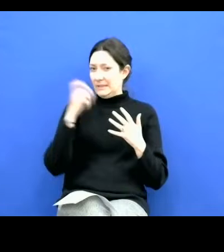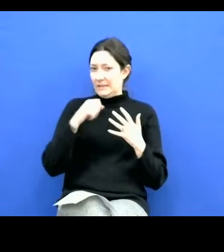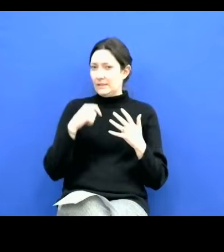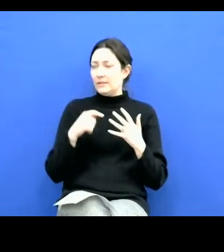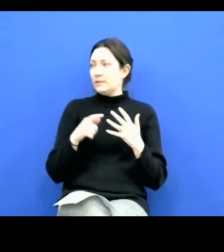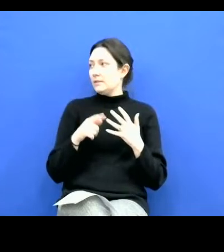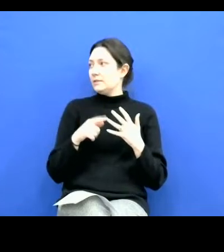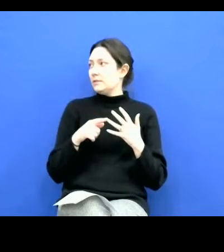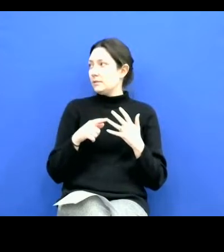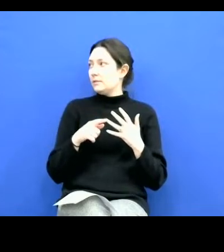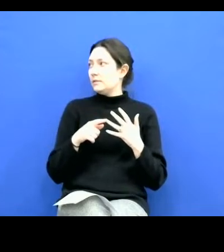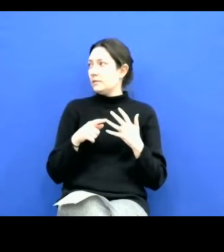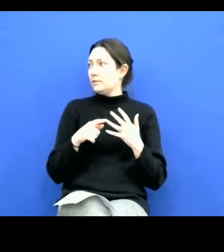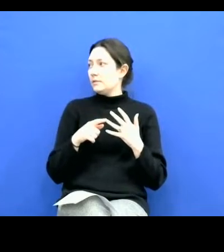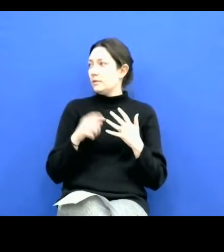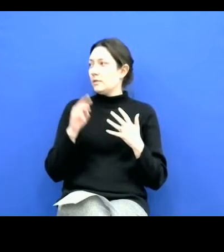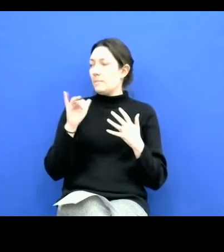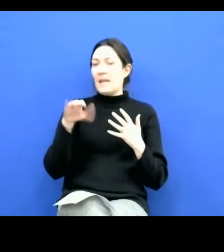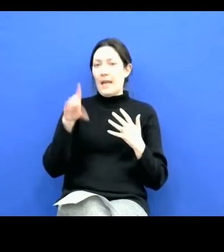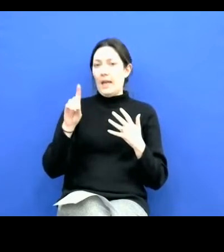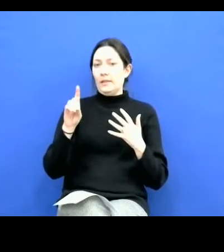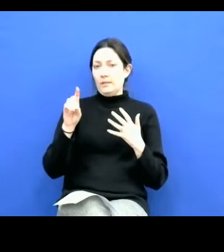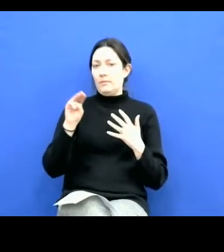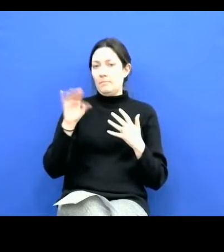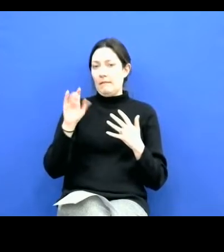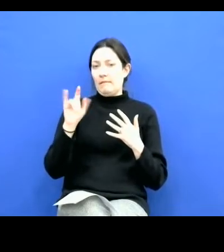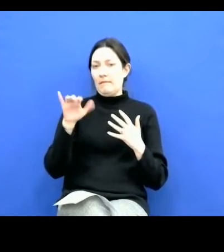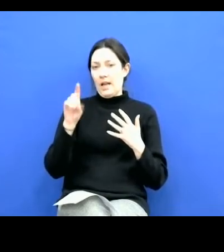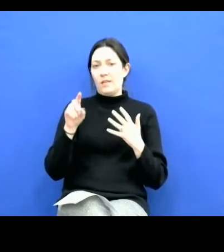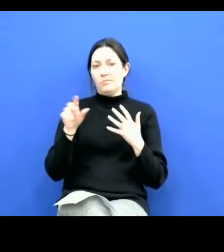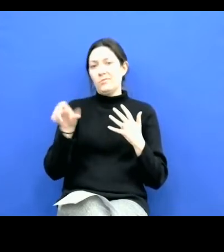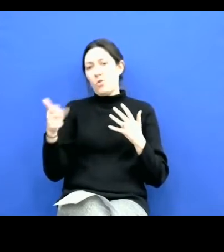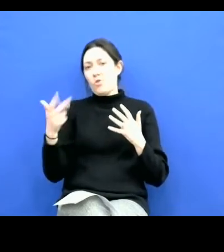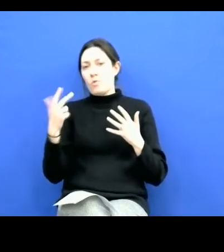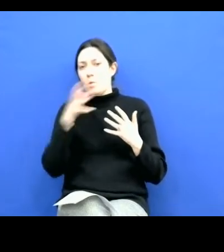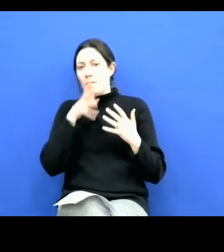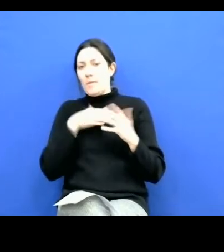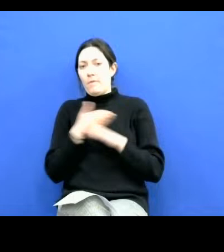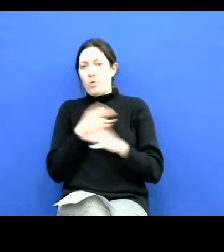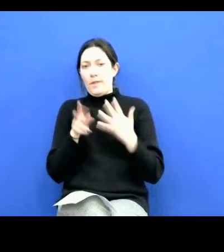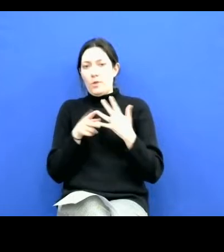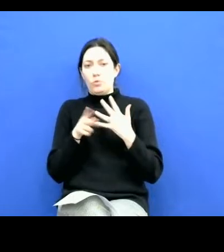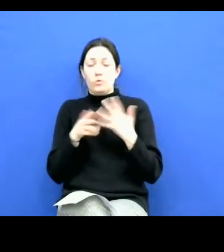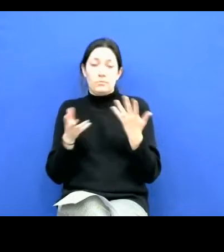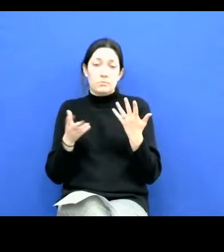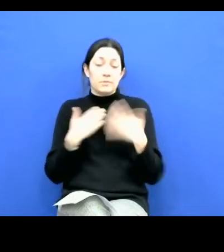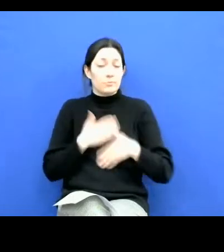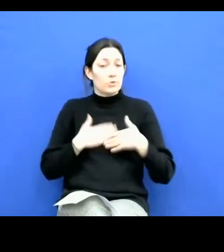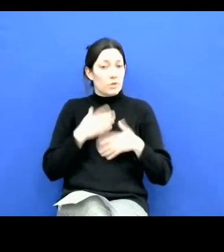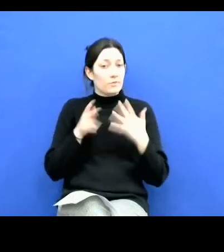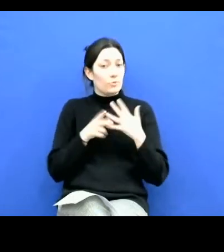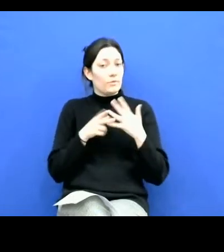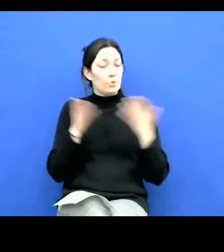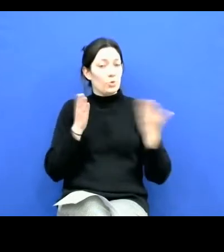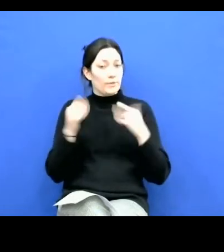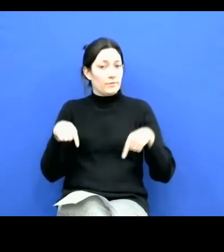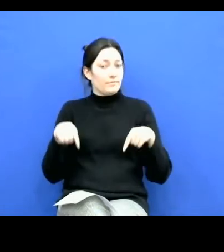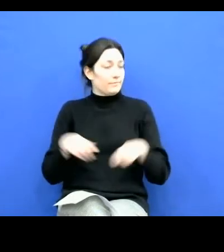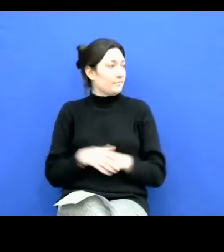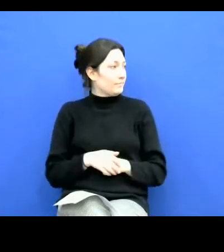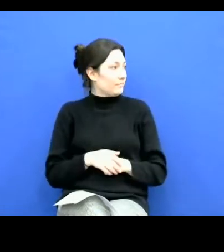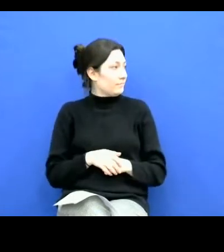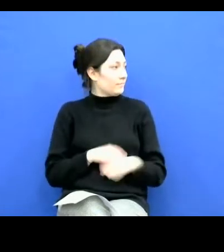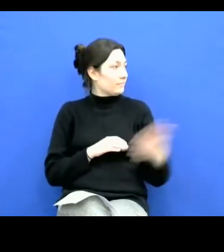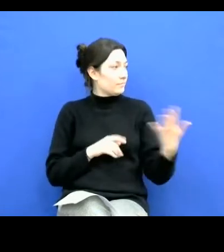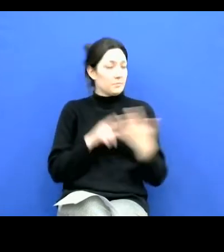Again, just want to say thank you, and I'm going to let others express their appreciation as well. It's